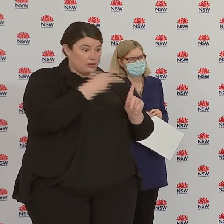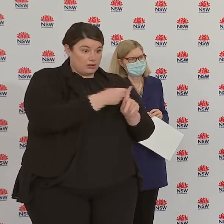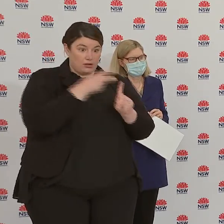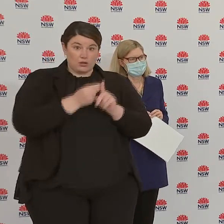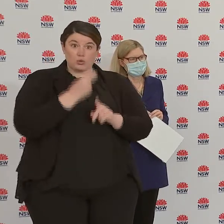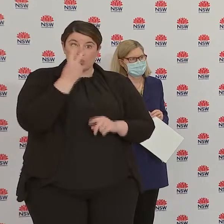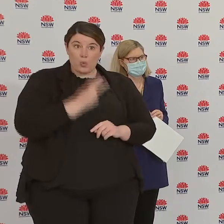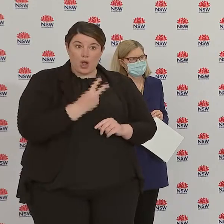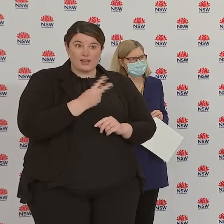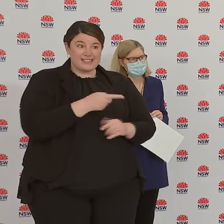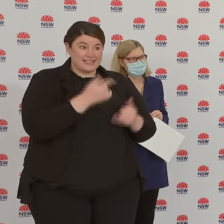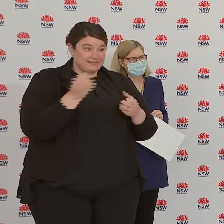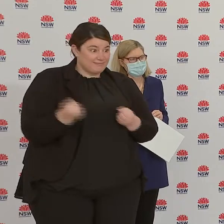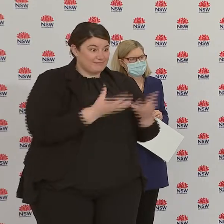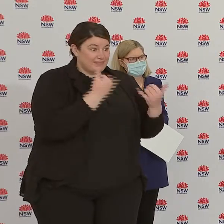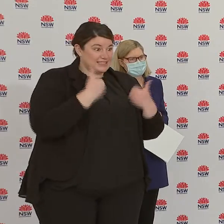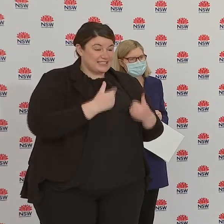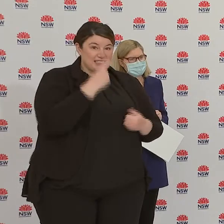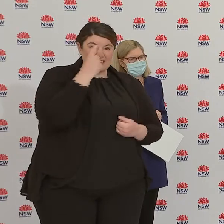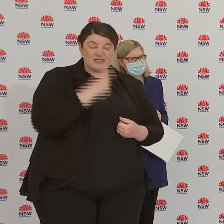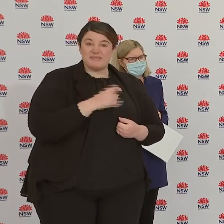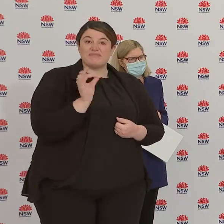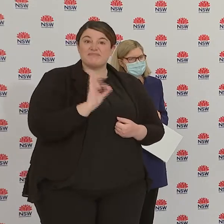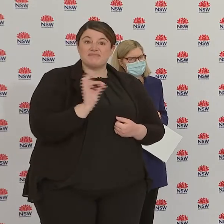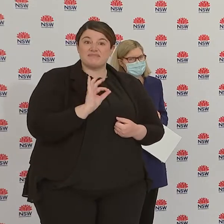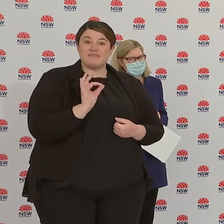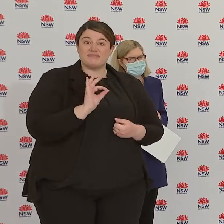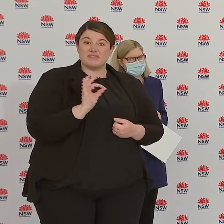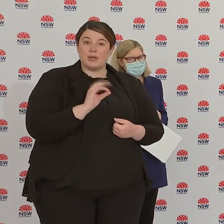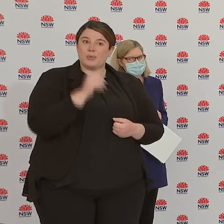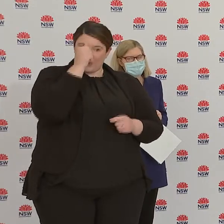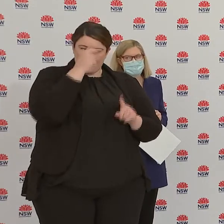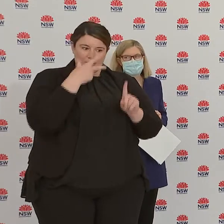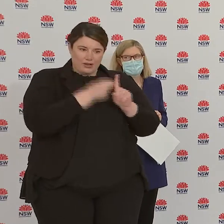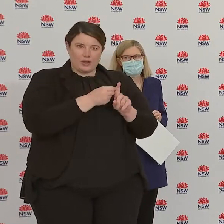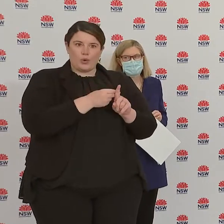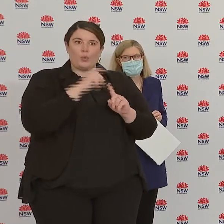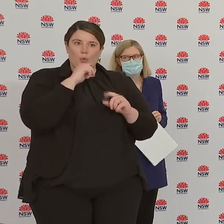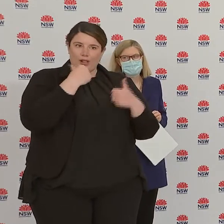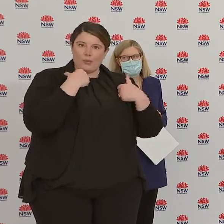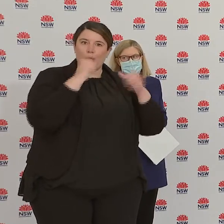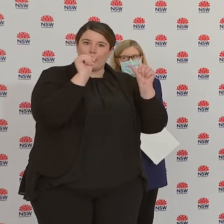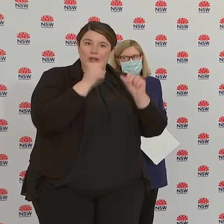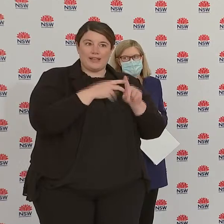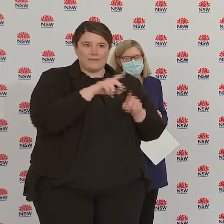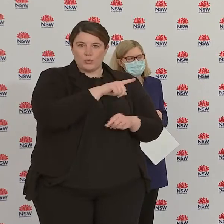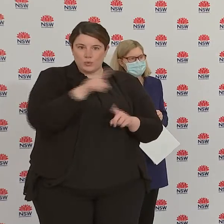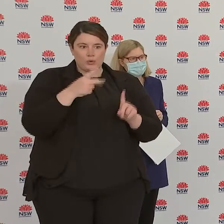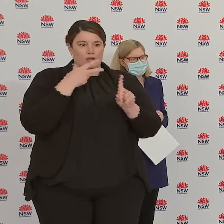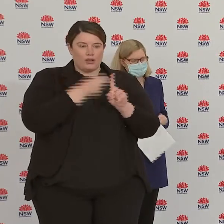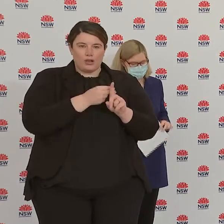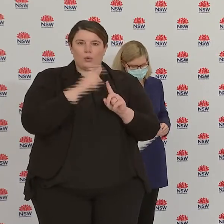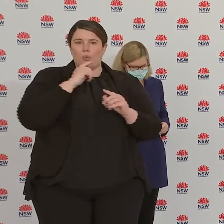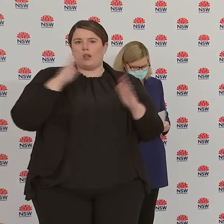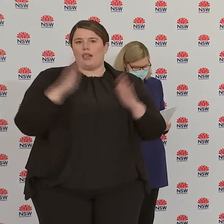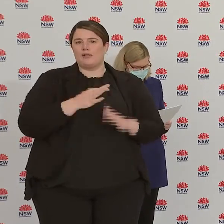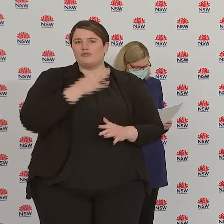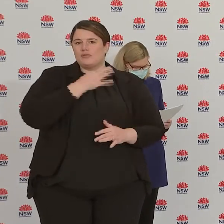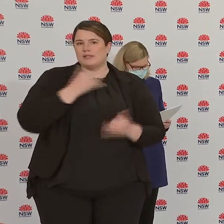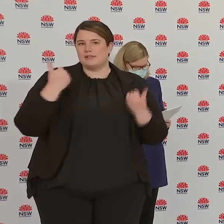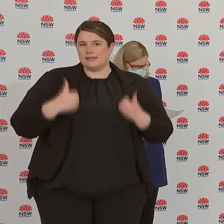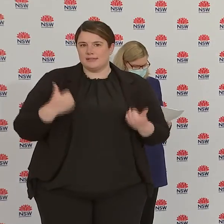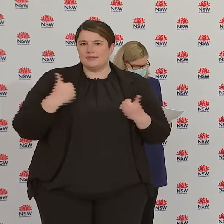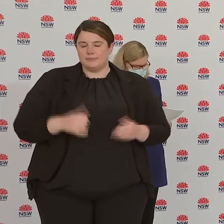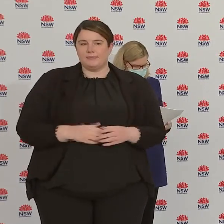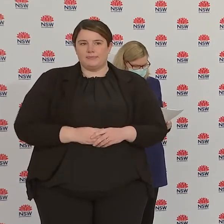the vaccine. Now that is a positive thing. We know the vaccine's working and we need people to come forward and get vaccinated. In particular,